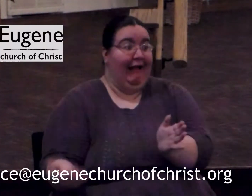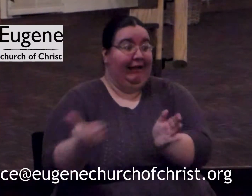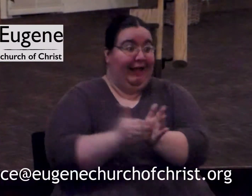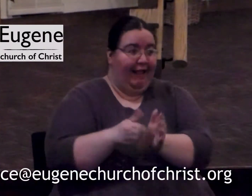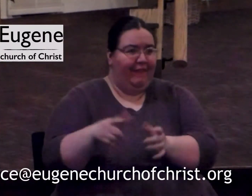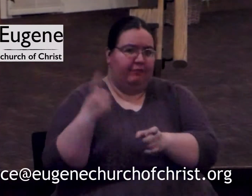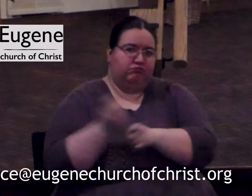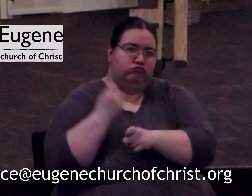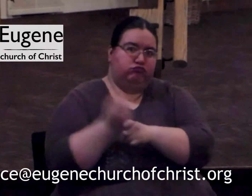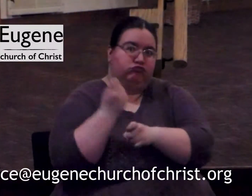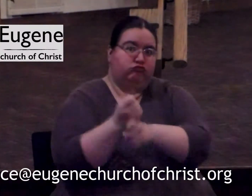Officials,